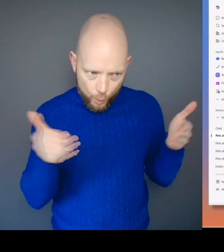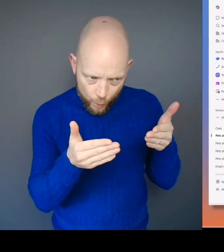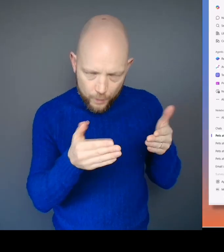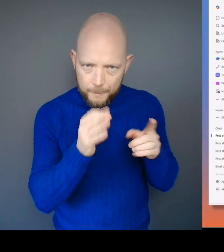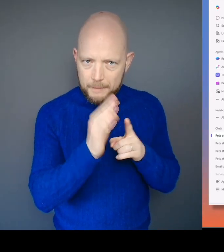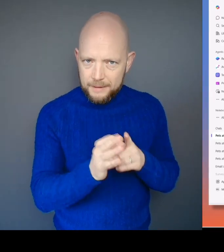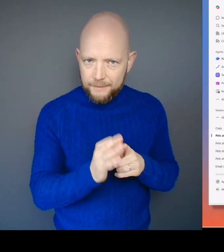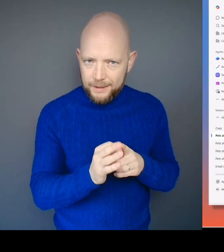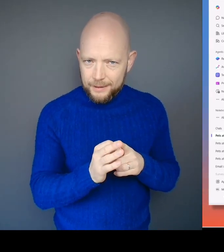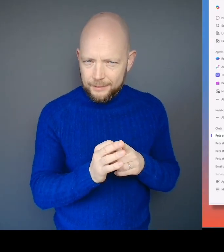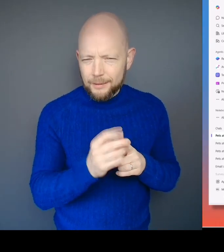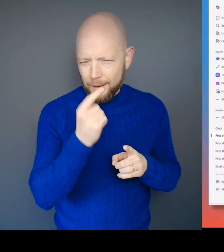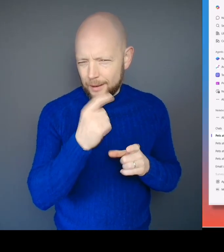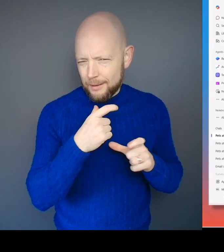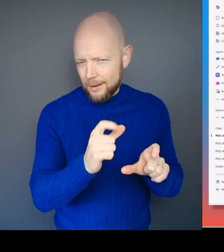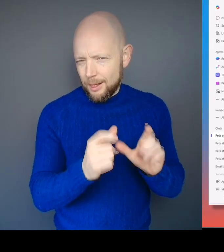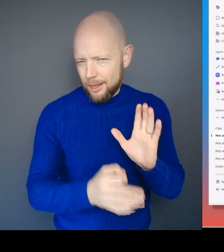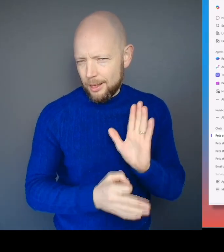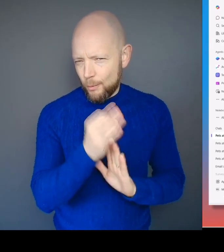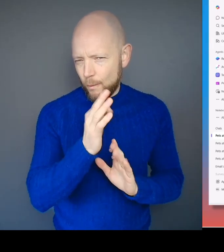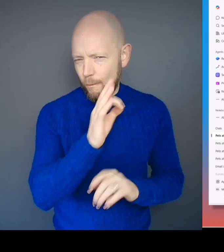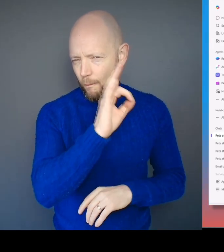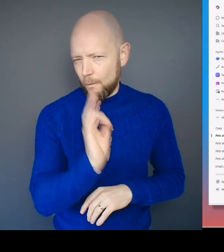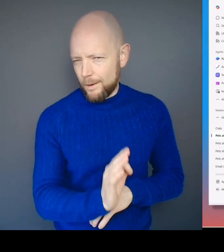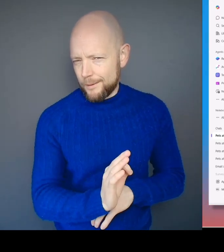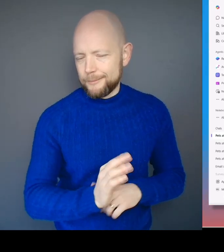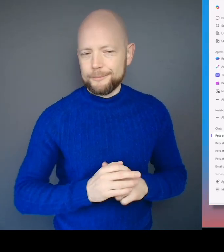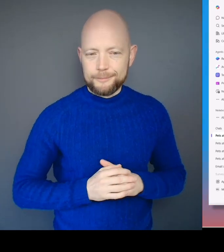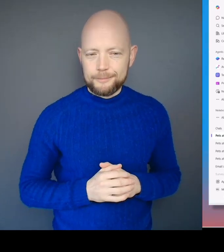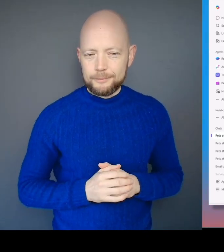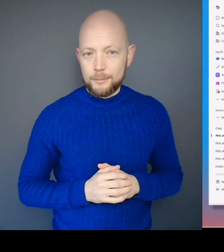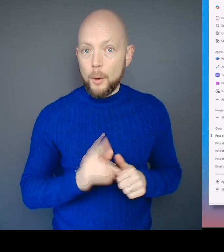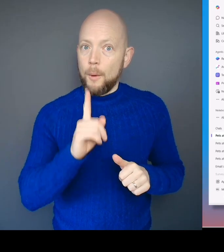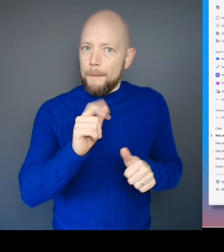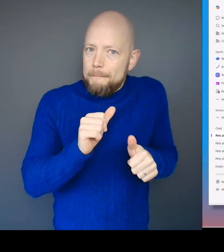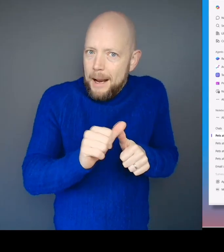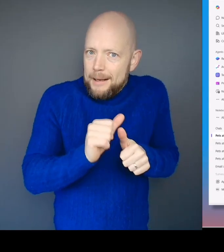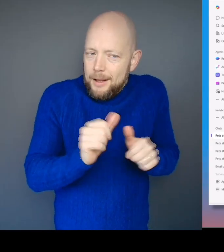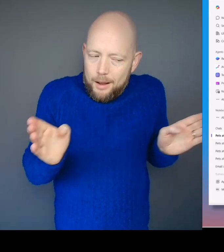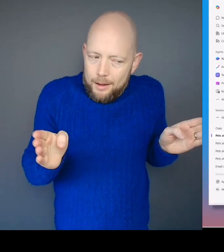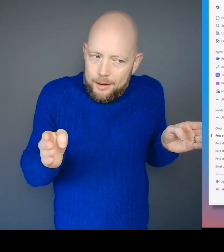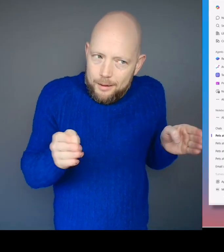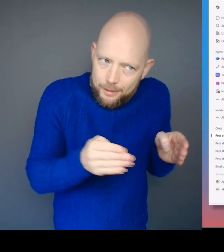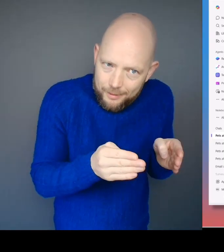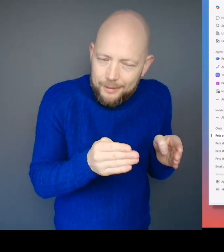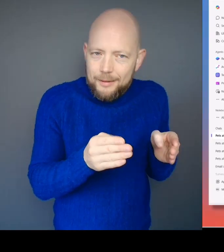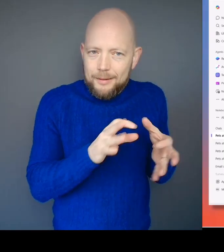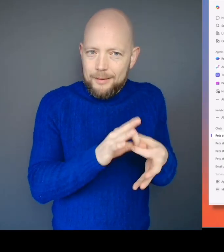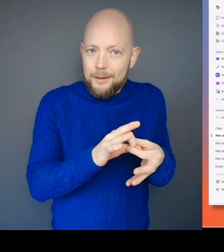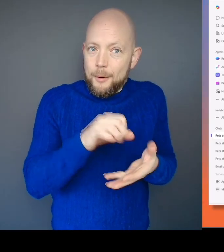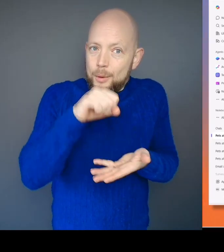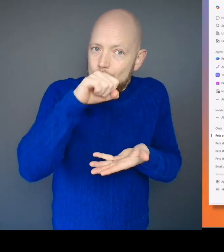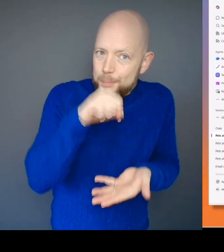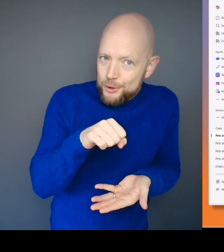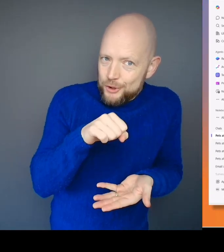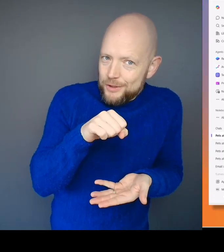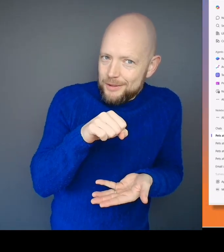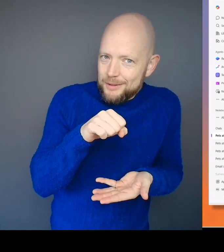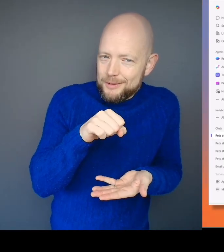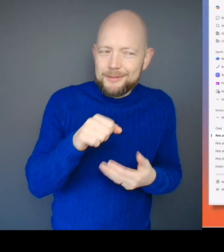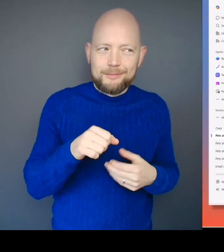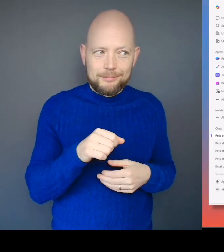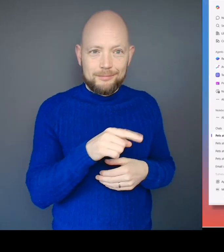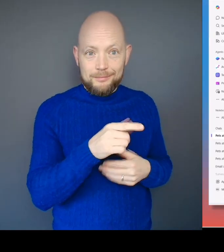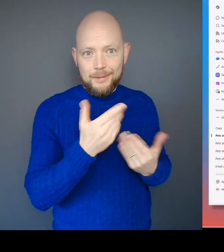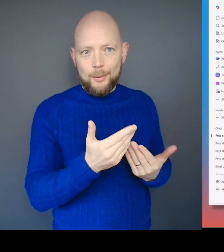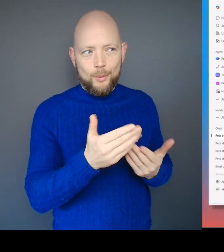Now I'm asking it a far more specific question. Still not a good prompt. We are going to improve on this even further. But now that I've kind of given it that budget document